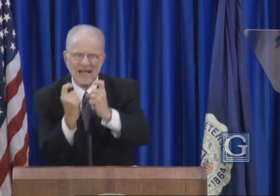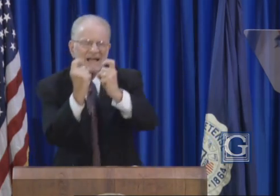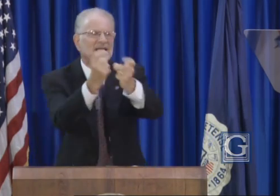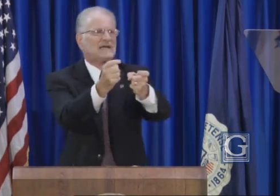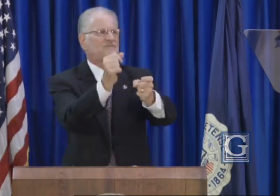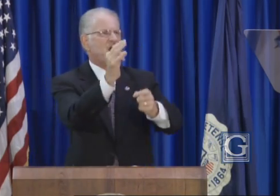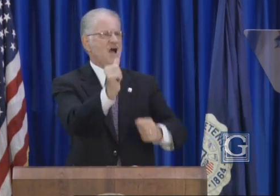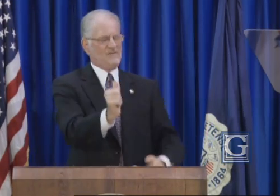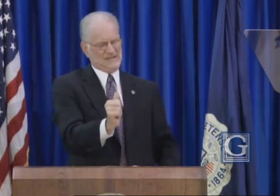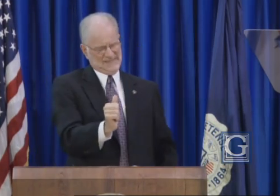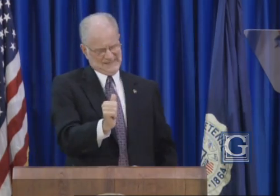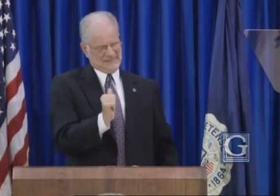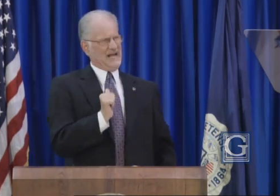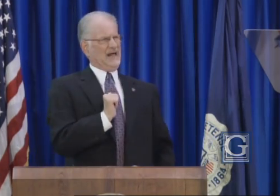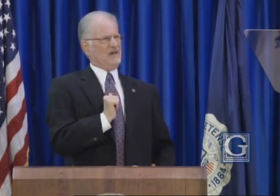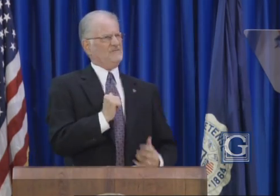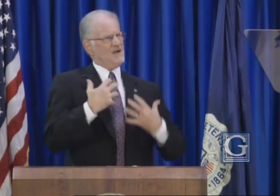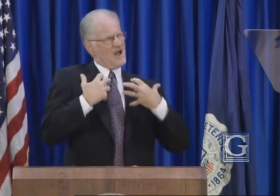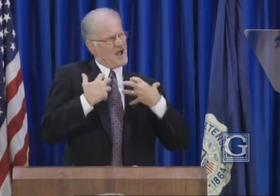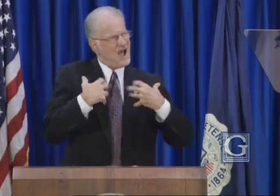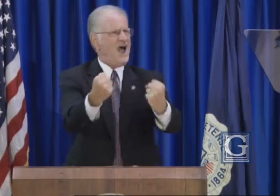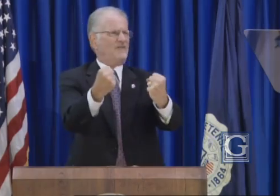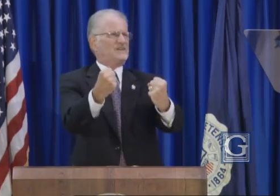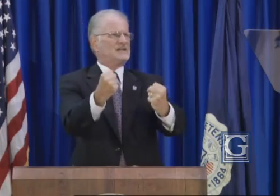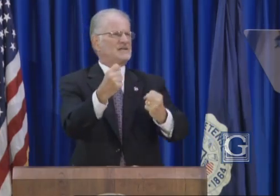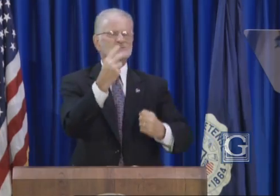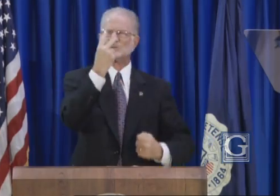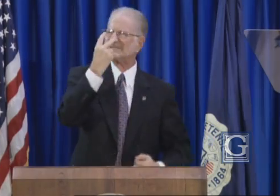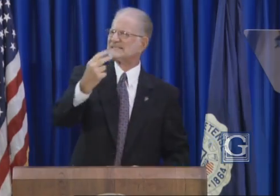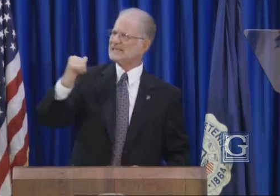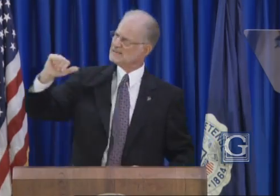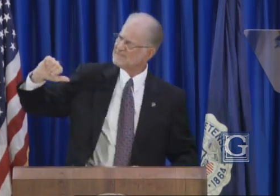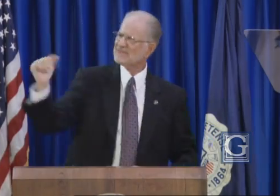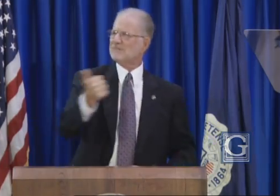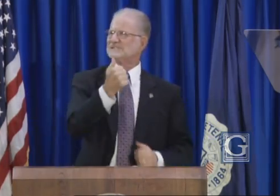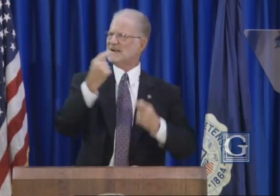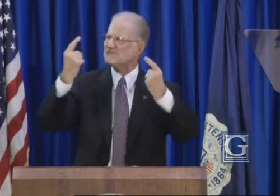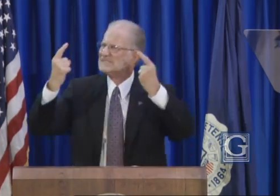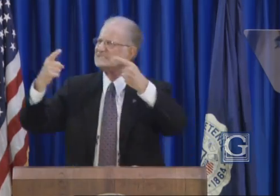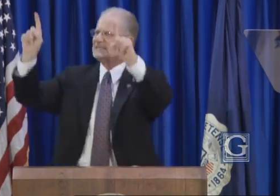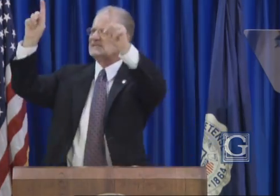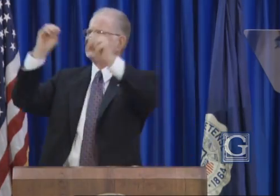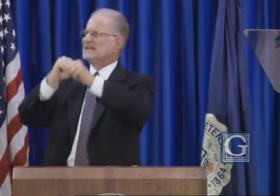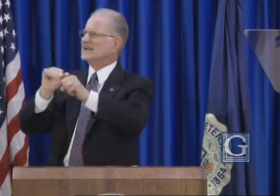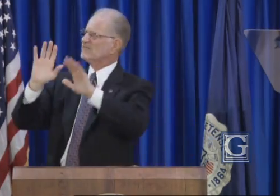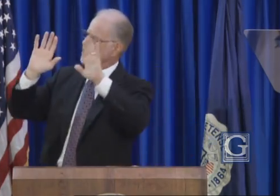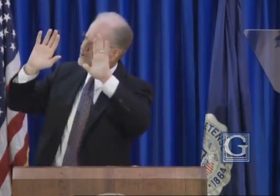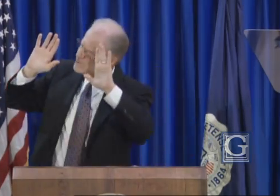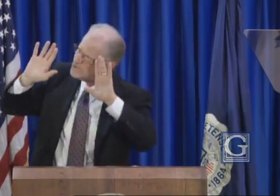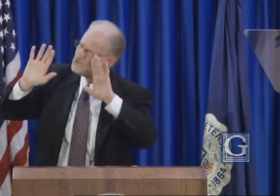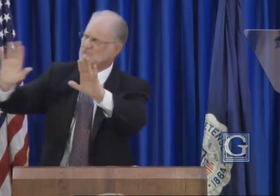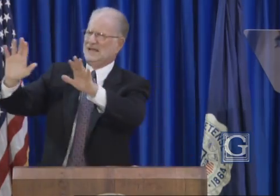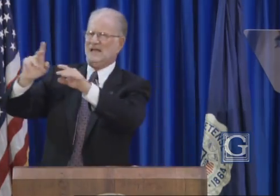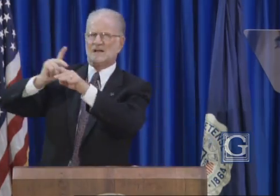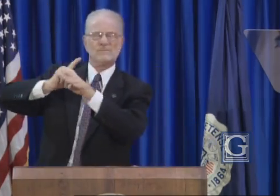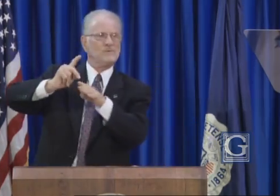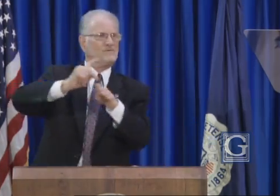giving them? It's the gift of self-confidence to see themselves succeed in these